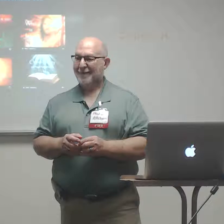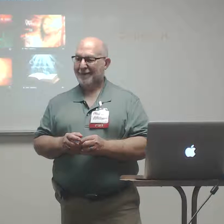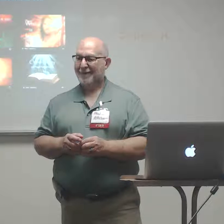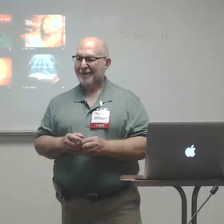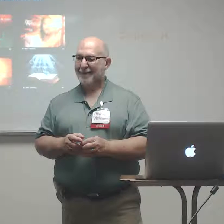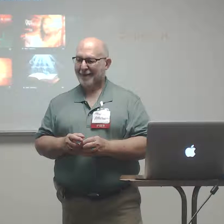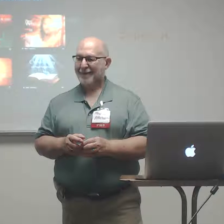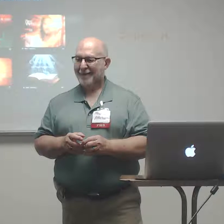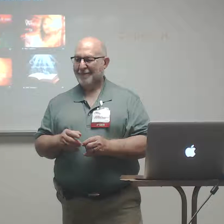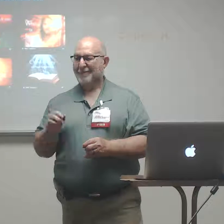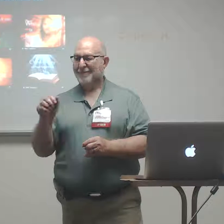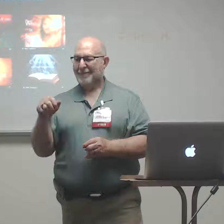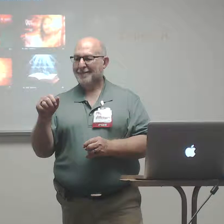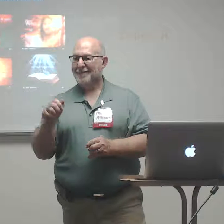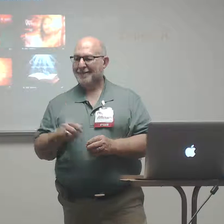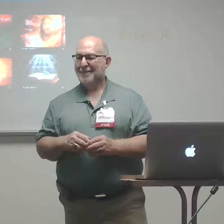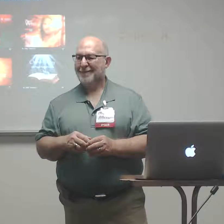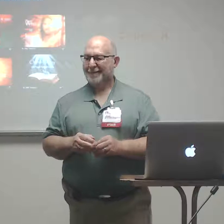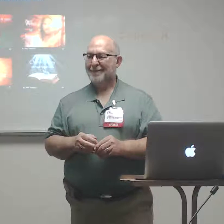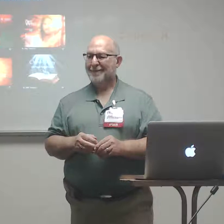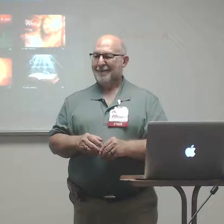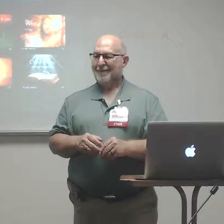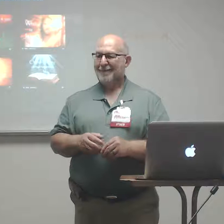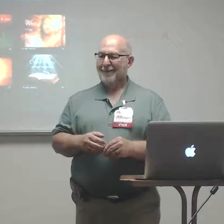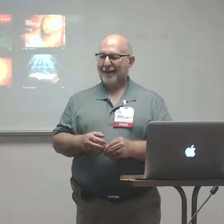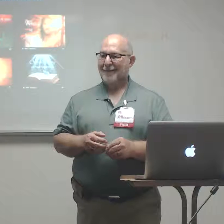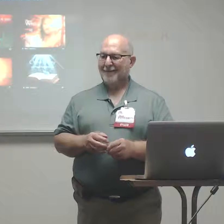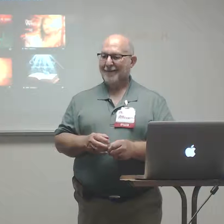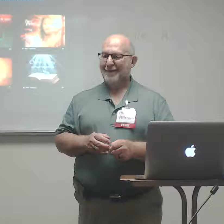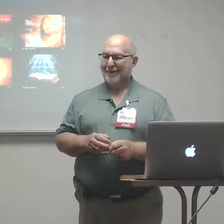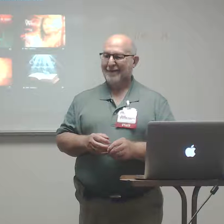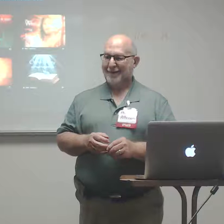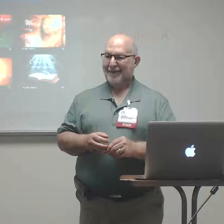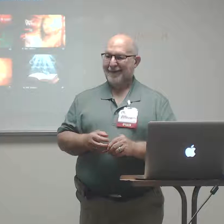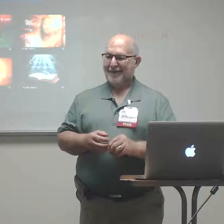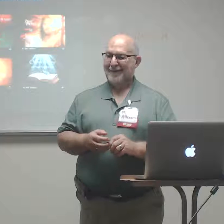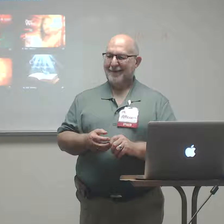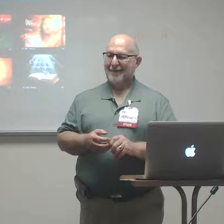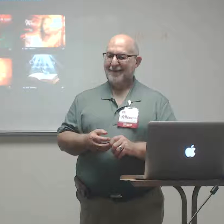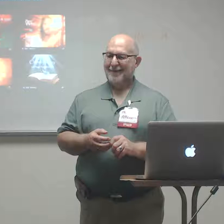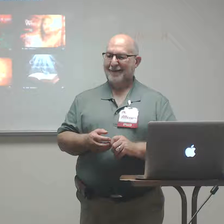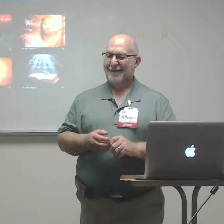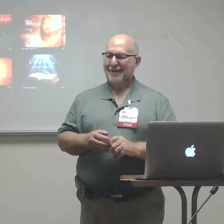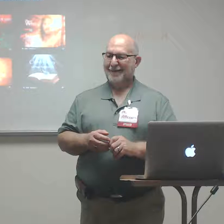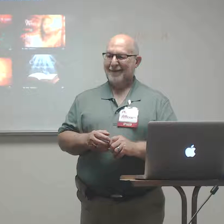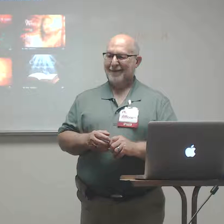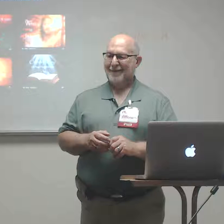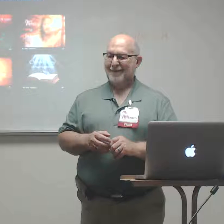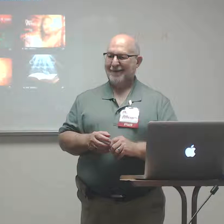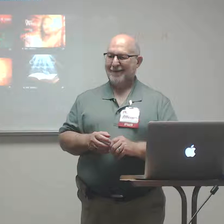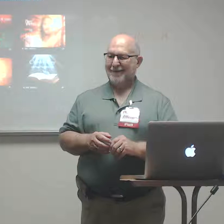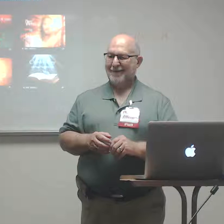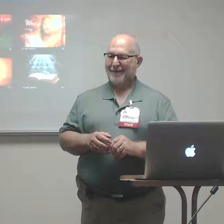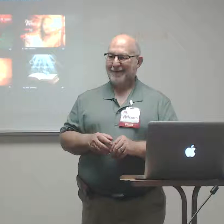they weren't the most perfect pictures, but they were great examples, and they were really good to be